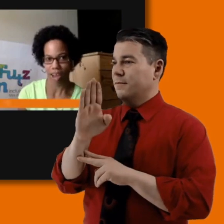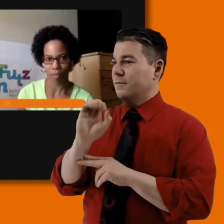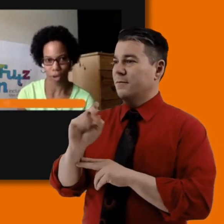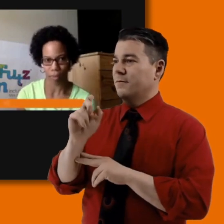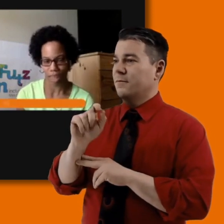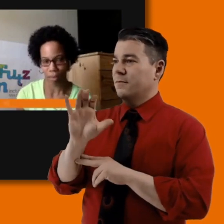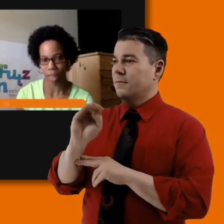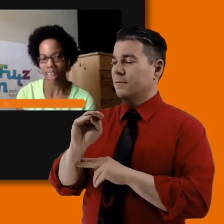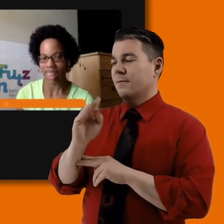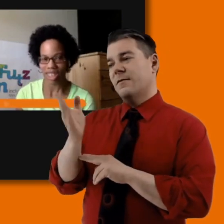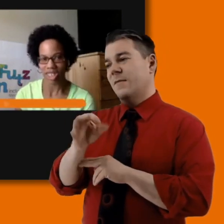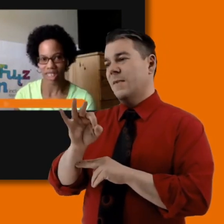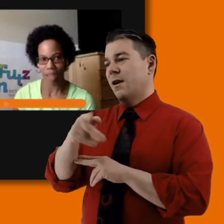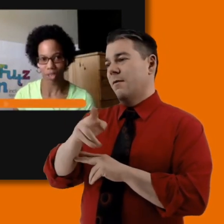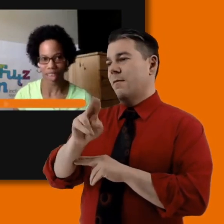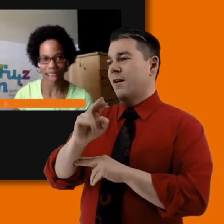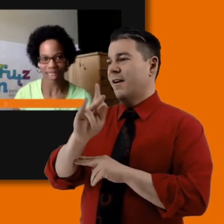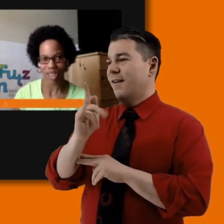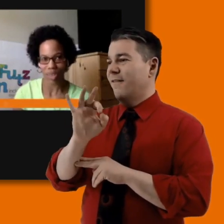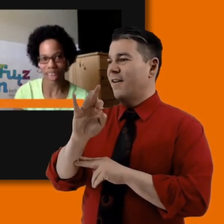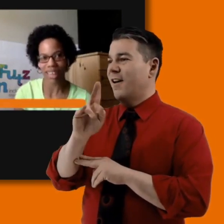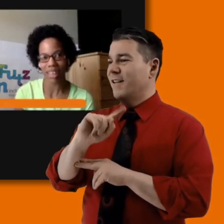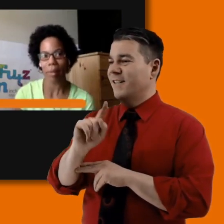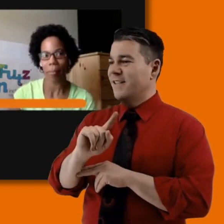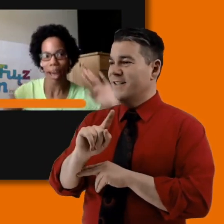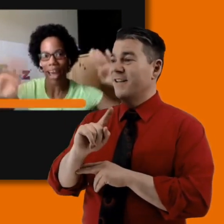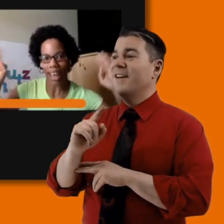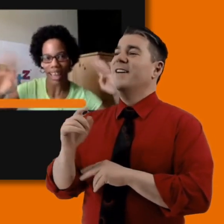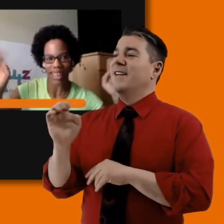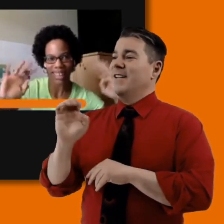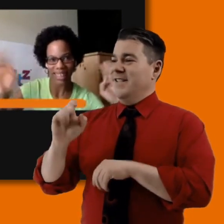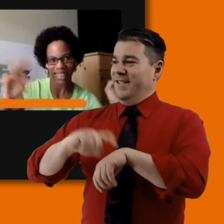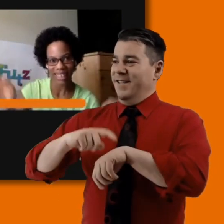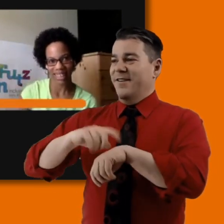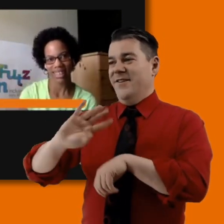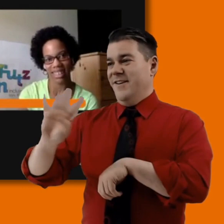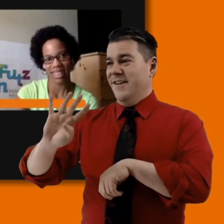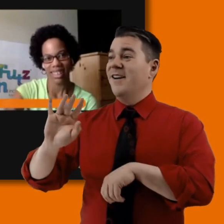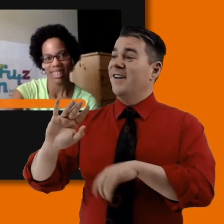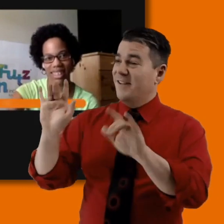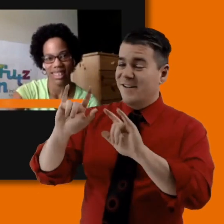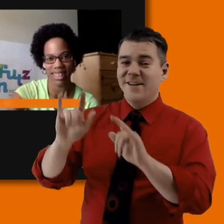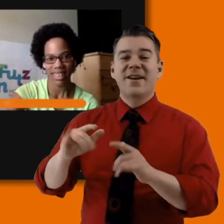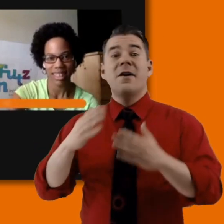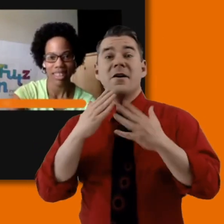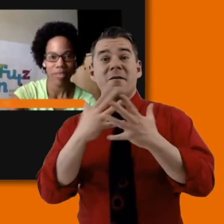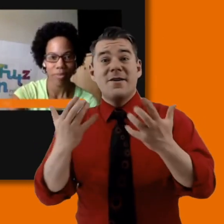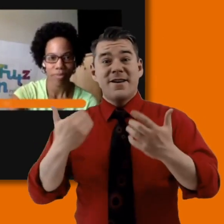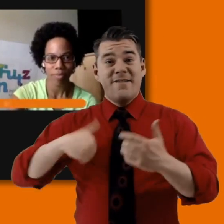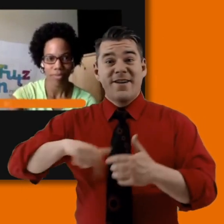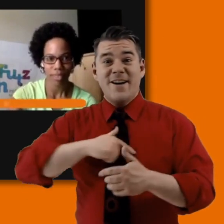facebook.com/pumpkinfudge at 4 p.m. Eastern time. So yeah, tune in. Bye. Thank you so